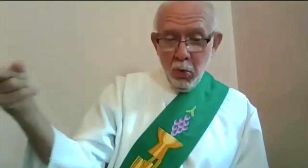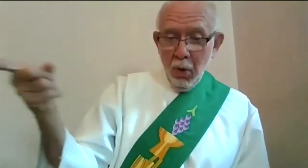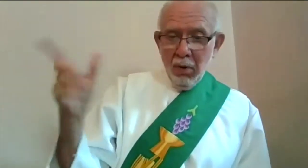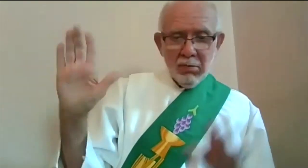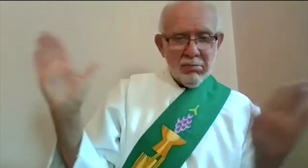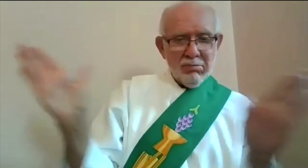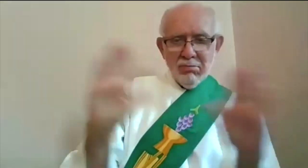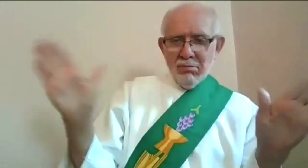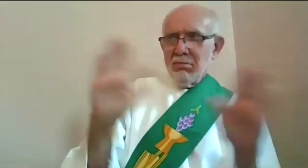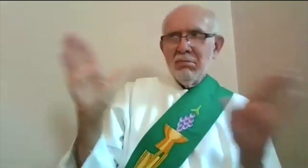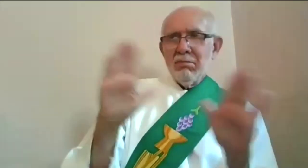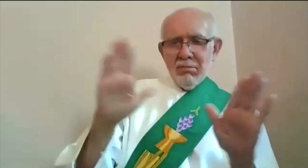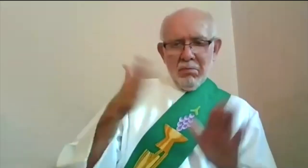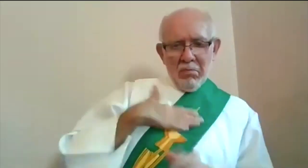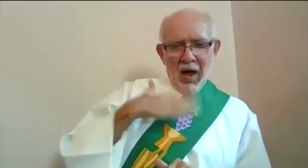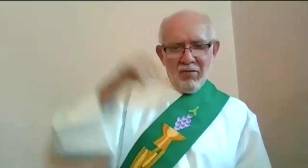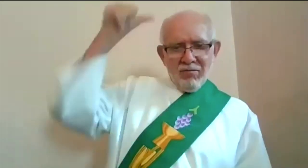has not revealed this to you,